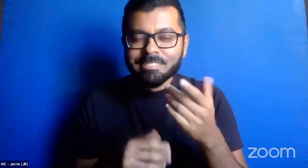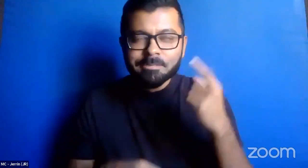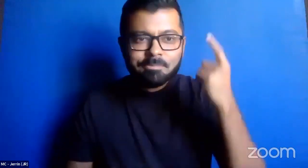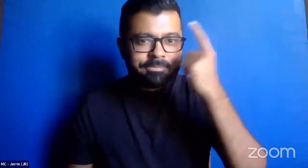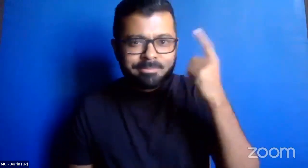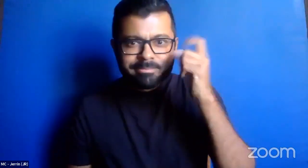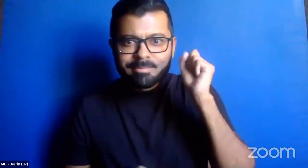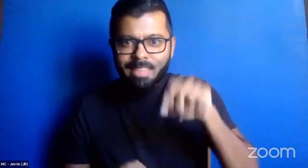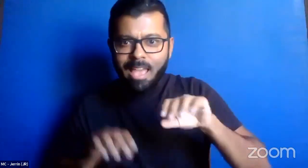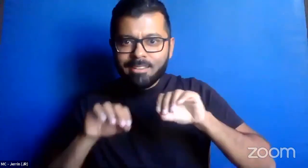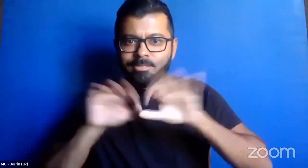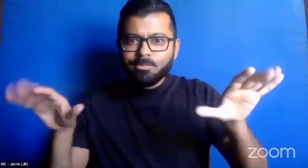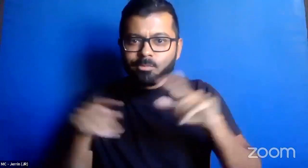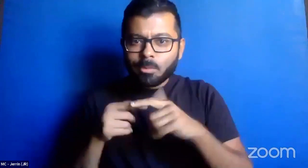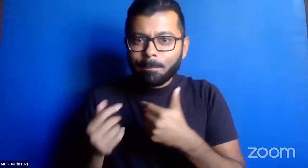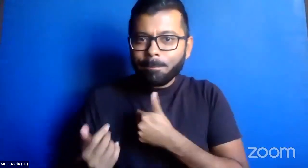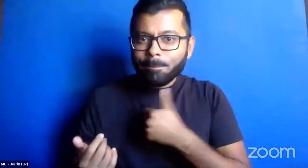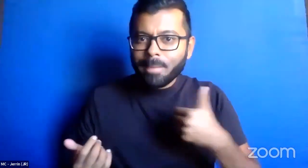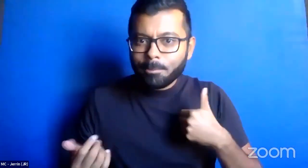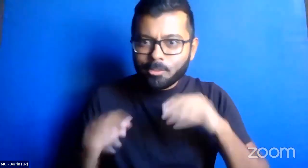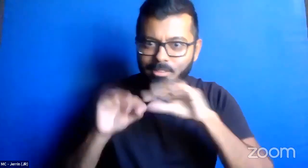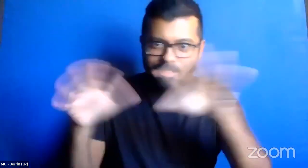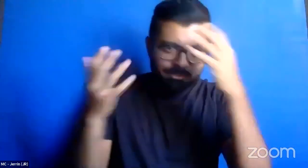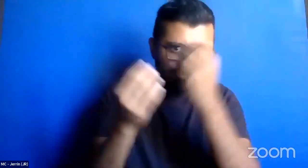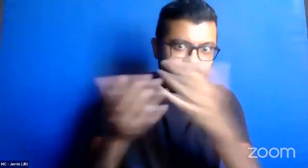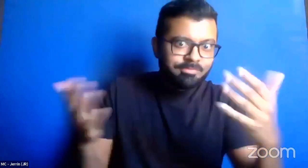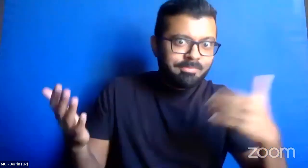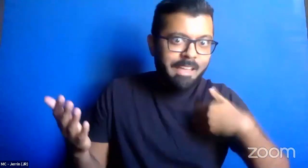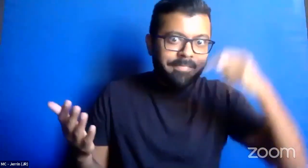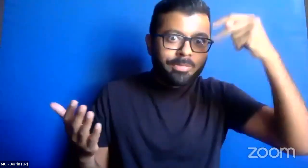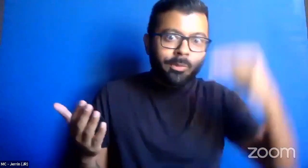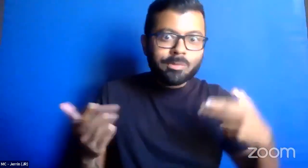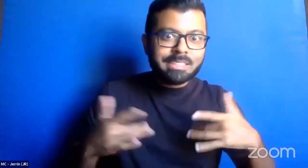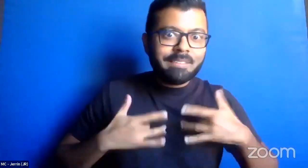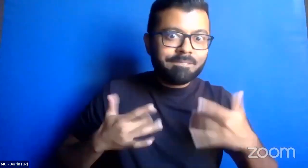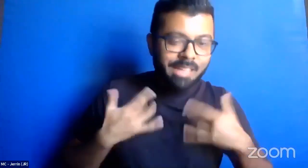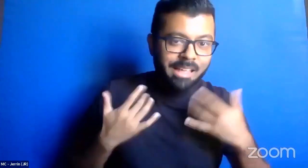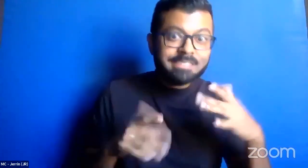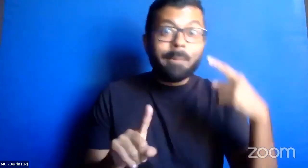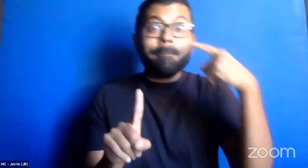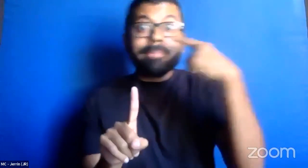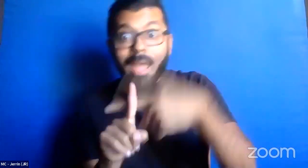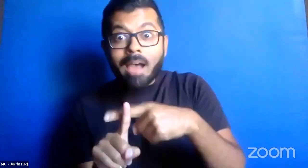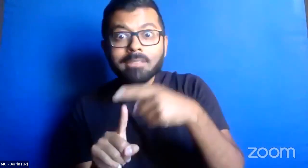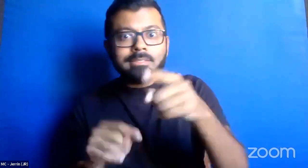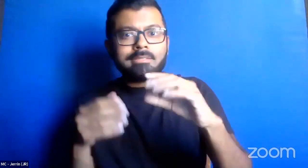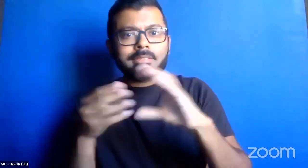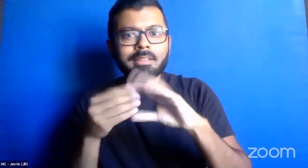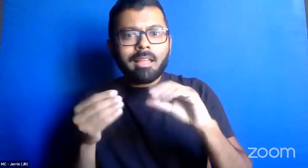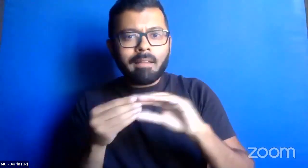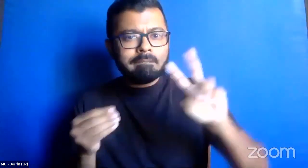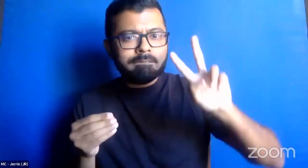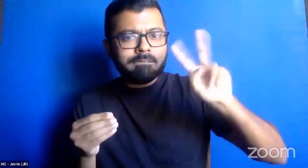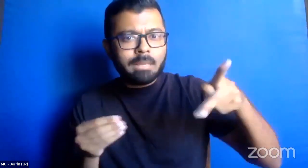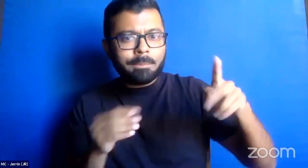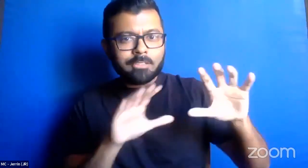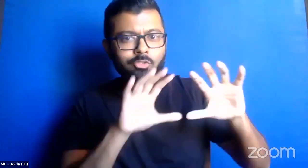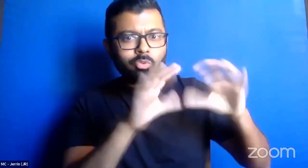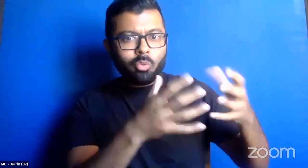That's a wonderful suggestion, Beth. it's nice to know that we still